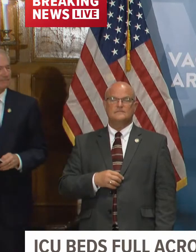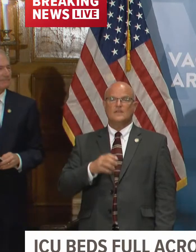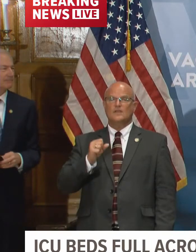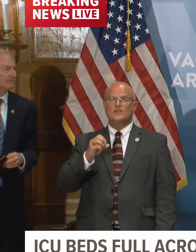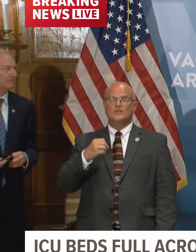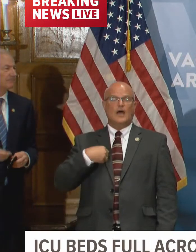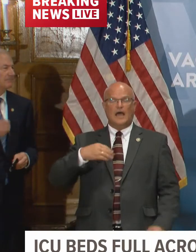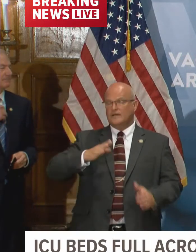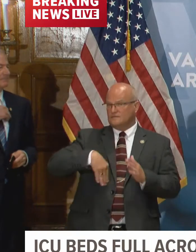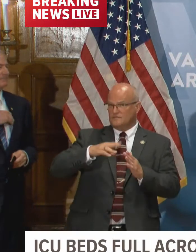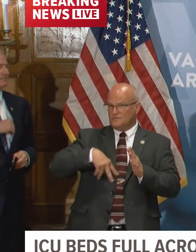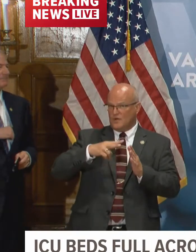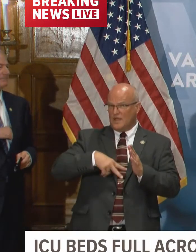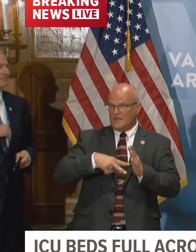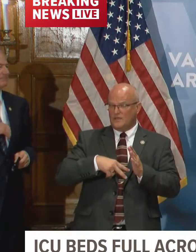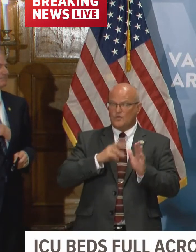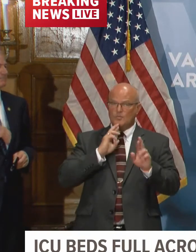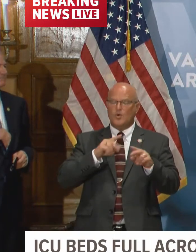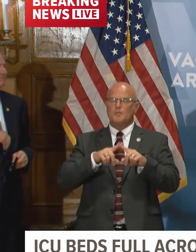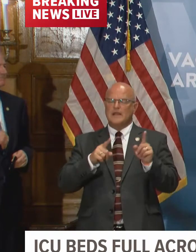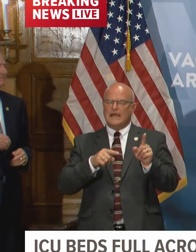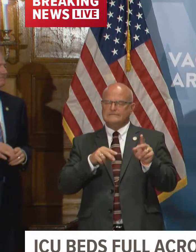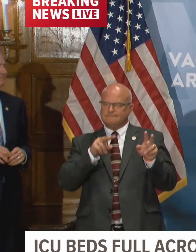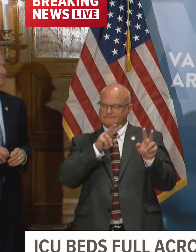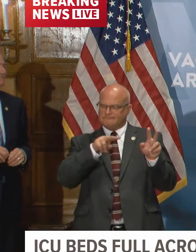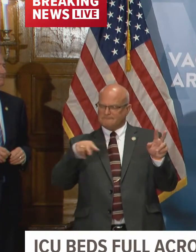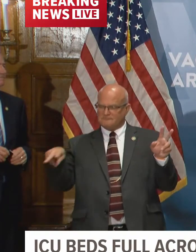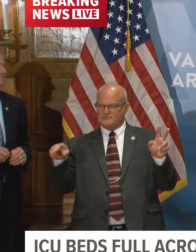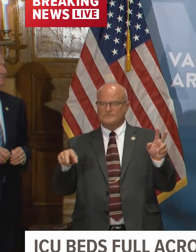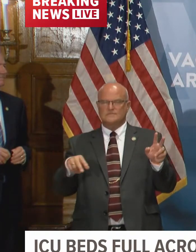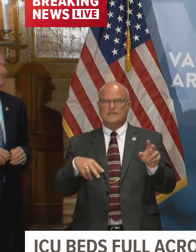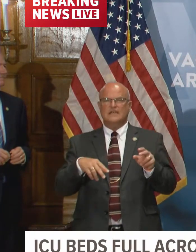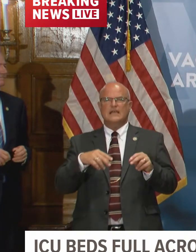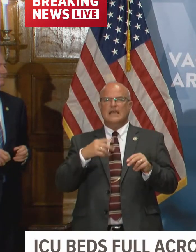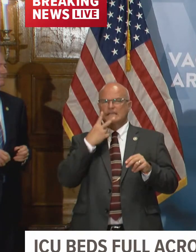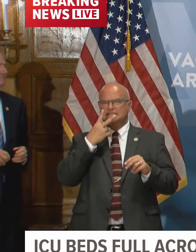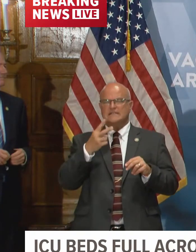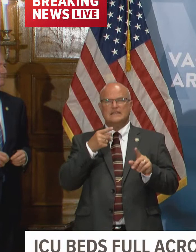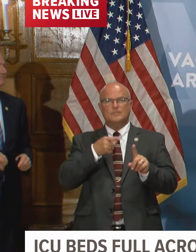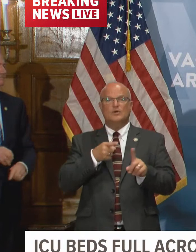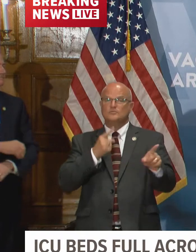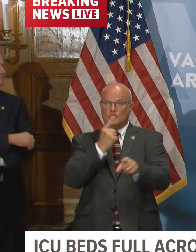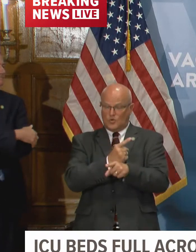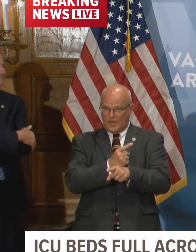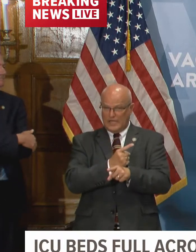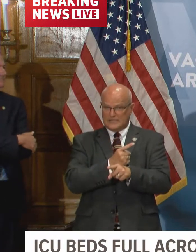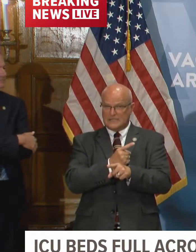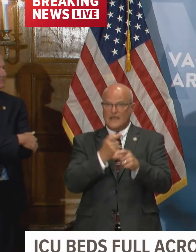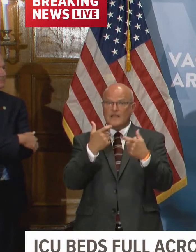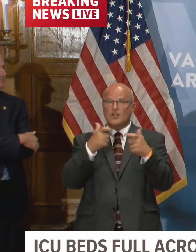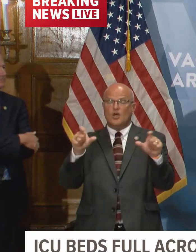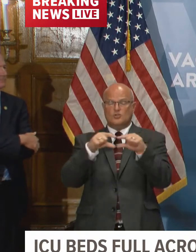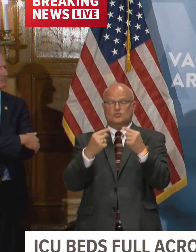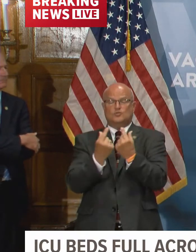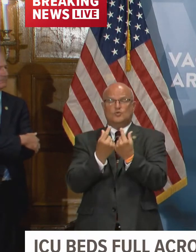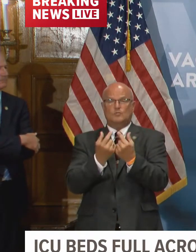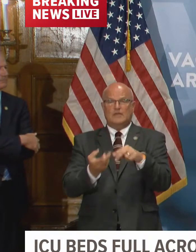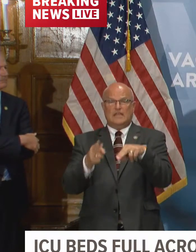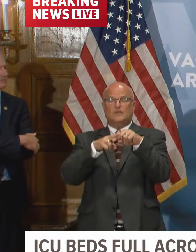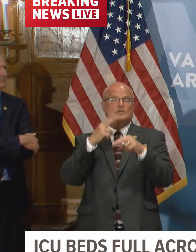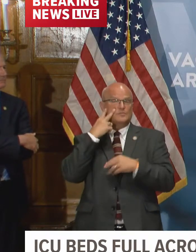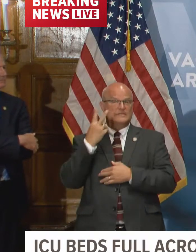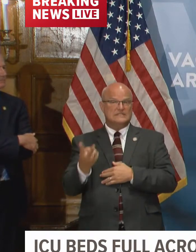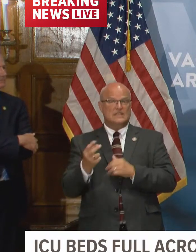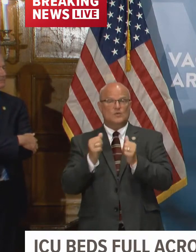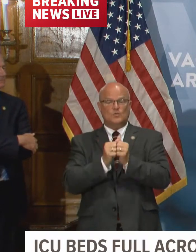So I've not read the report in depth, but I have perused it and skimmed the major points. You are correct. The largest group of increase will be